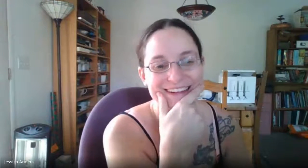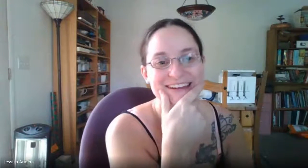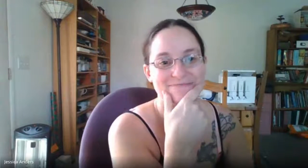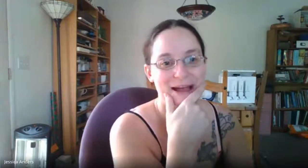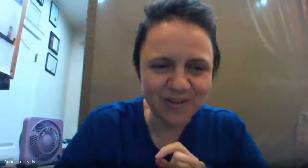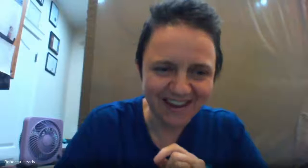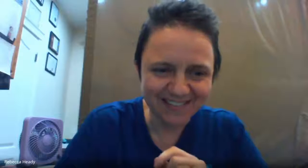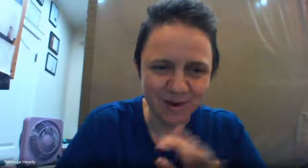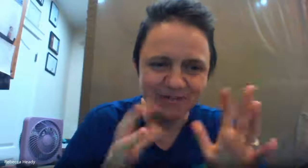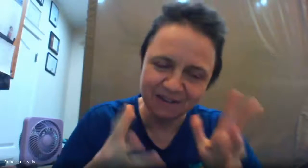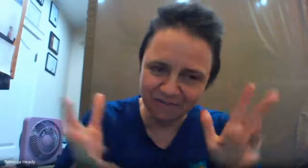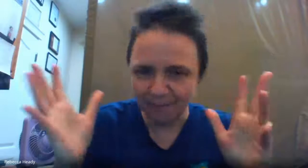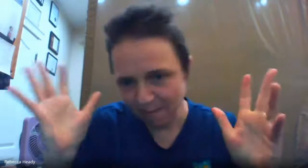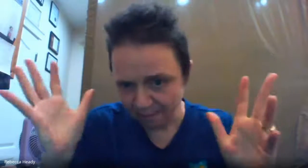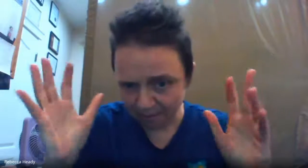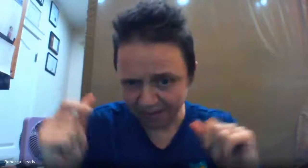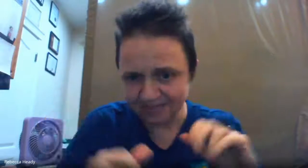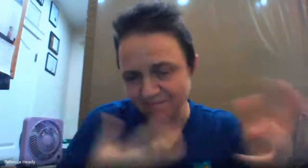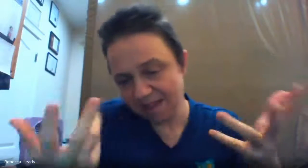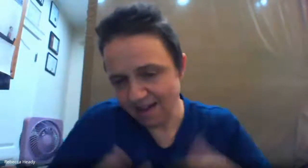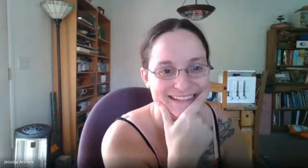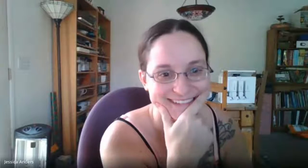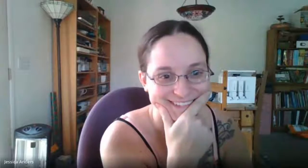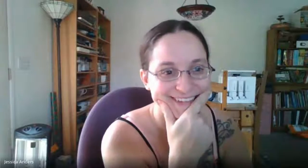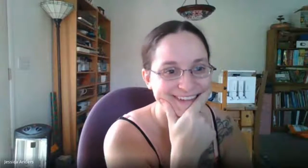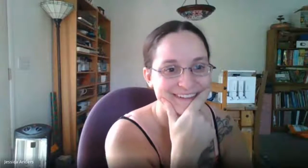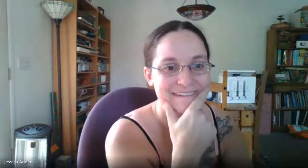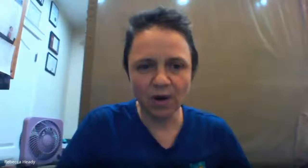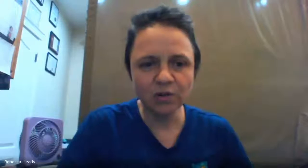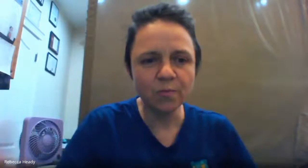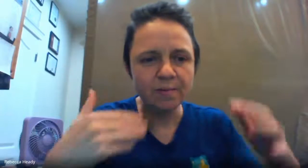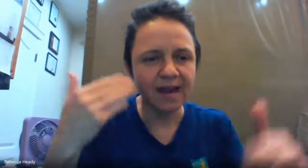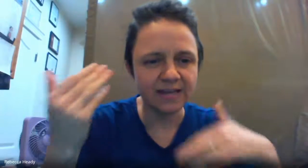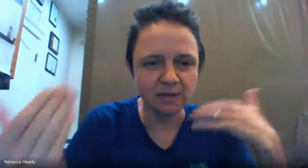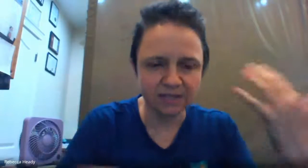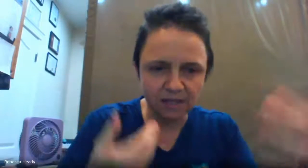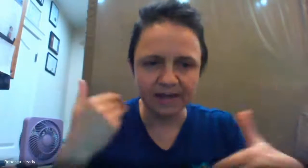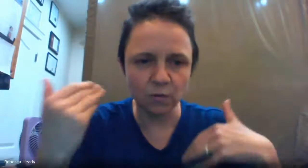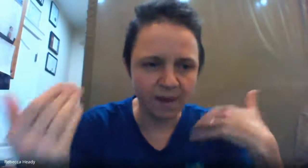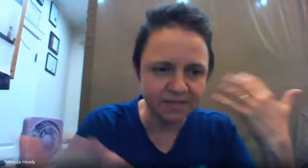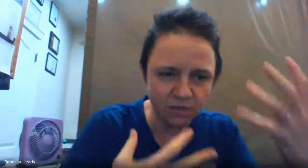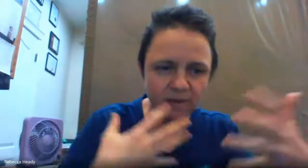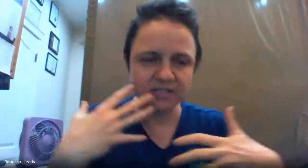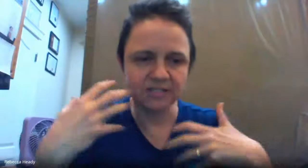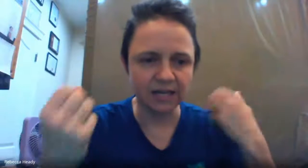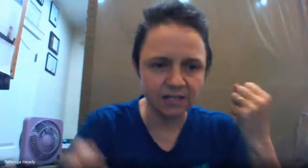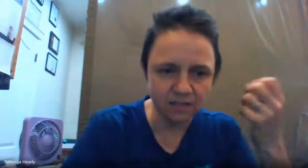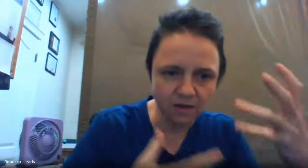Yeah. So yeah, a deaf family member, but yeah. Well, new baby. I guess I was thinking like new baby too, like just getting into.